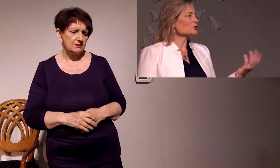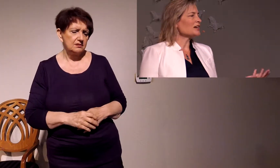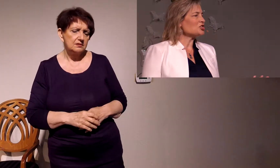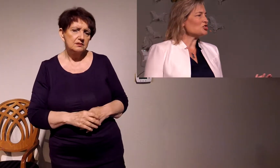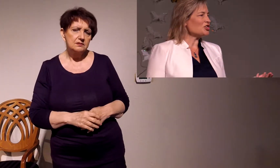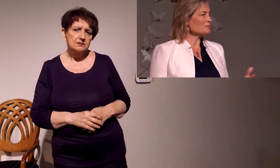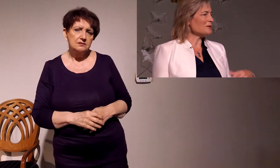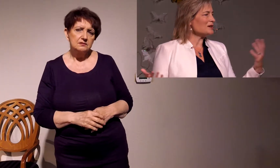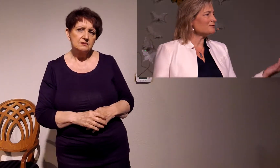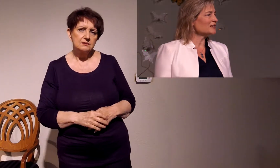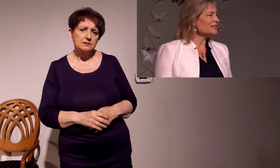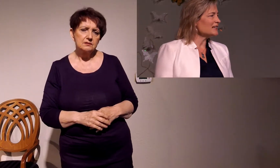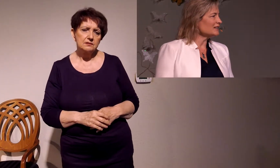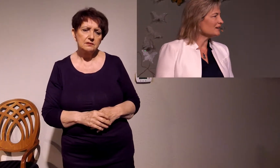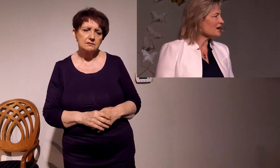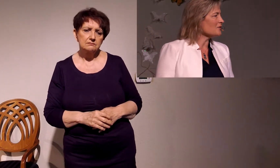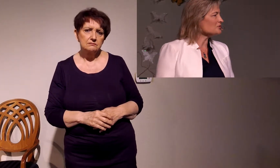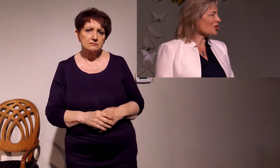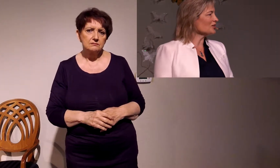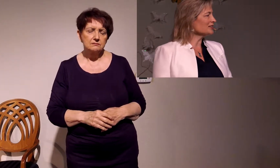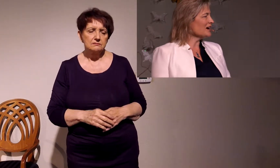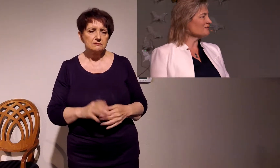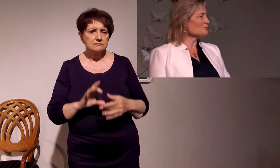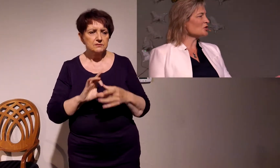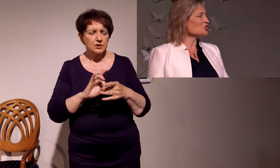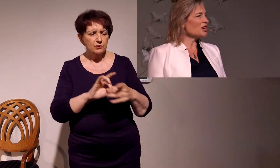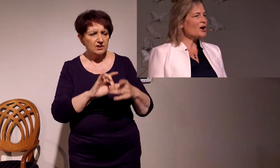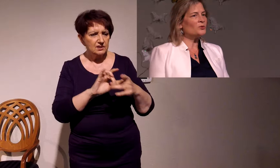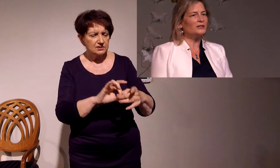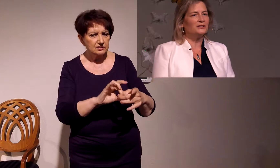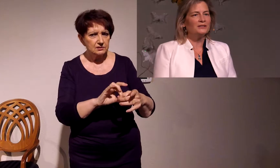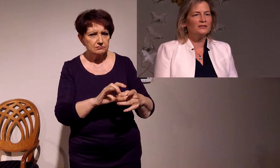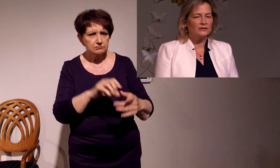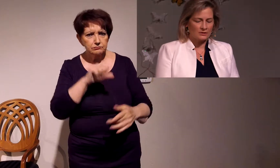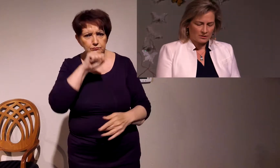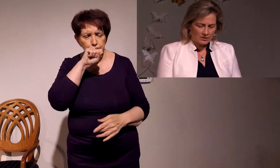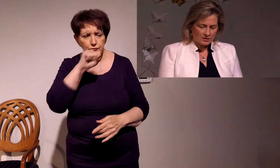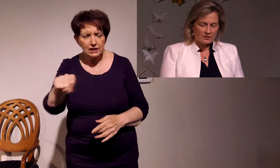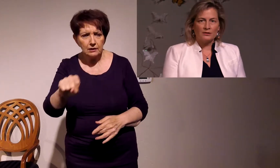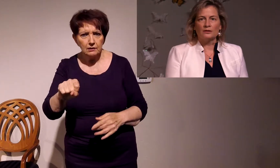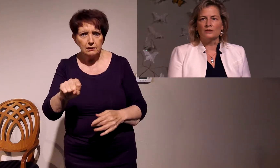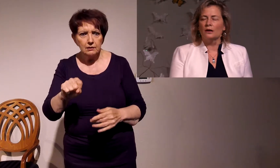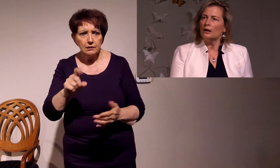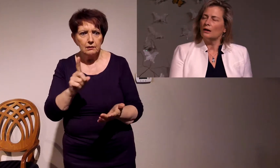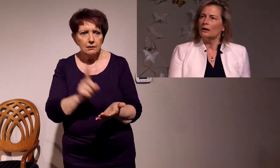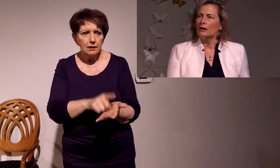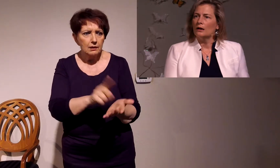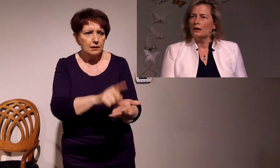Sometimes that relationship can be fleeting. I was all in love, and where'd you go?